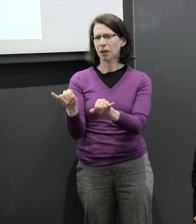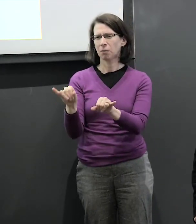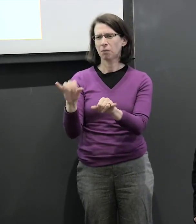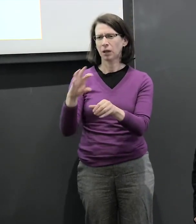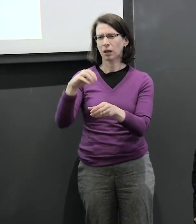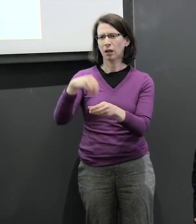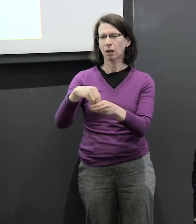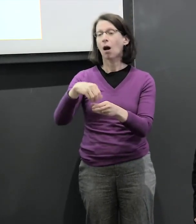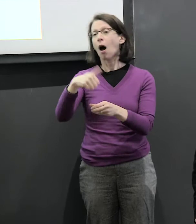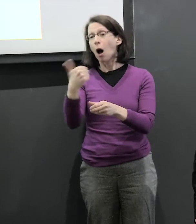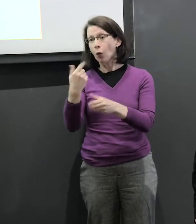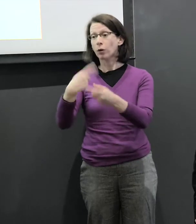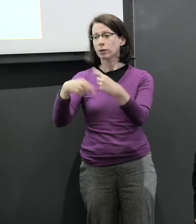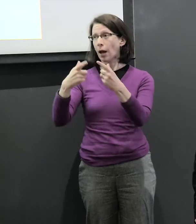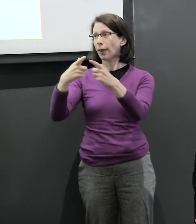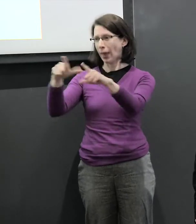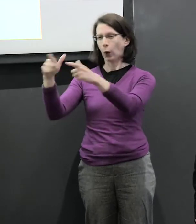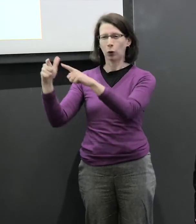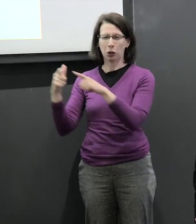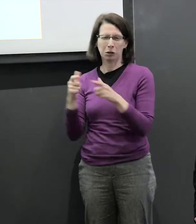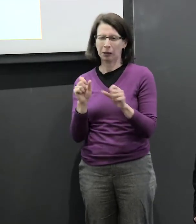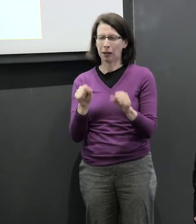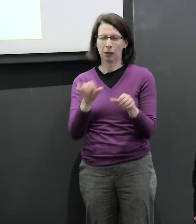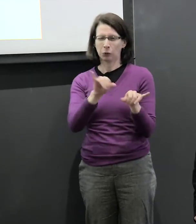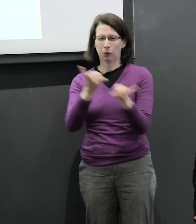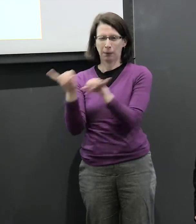in other sign languages.